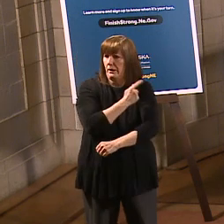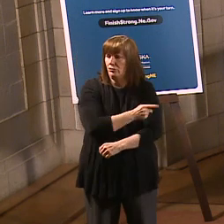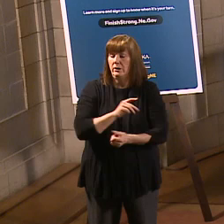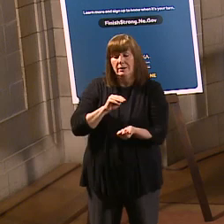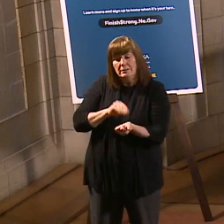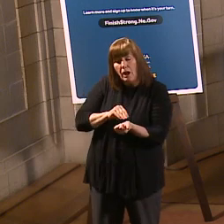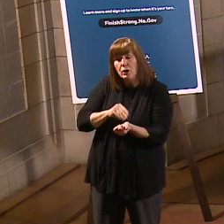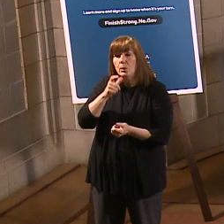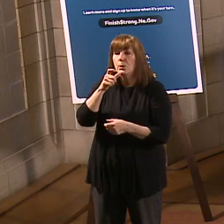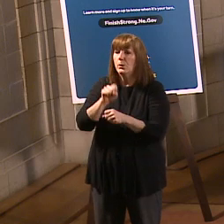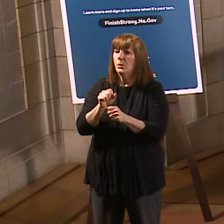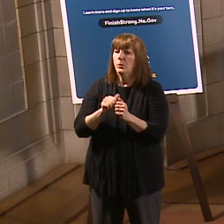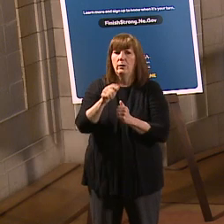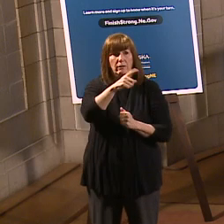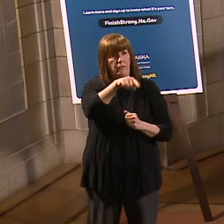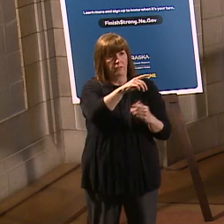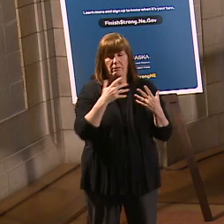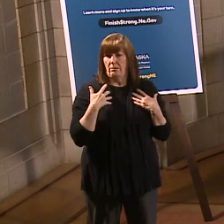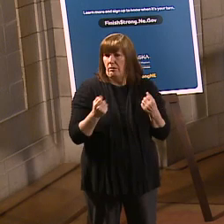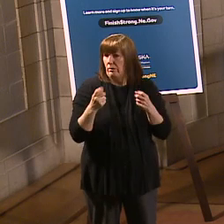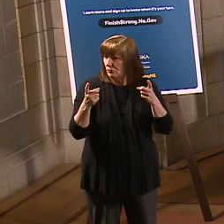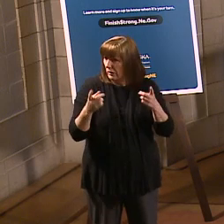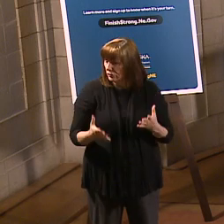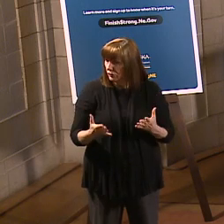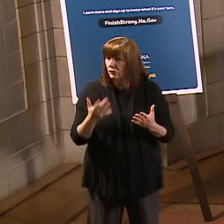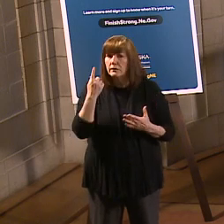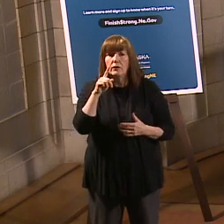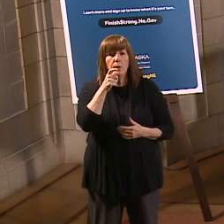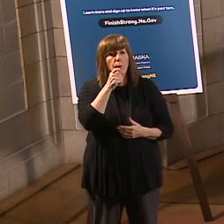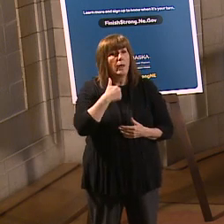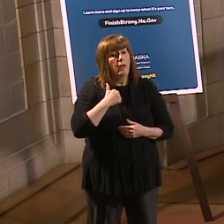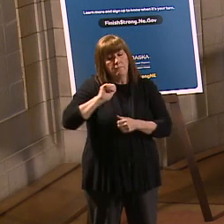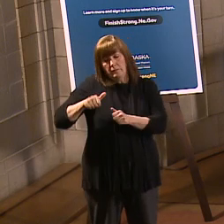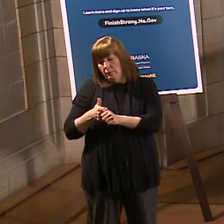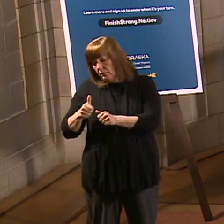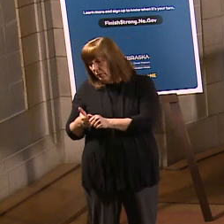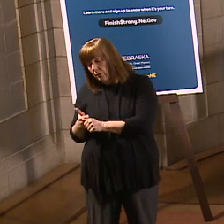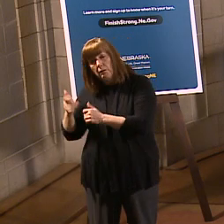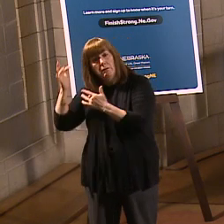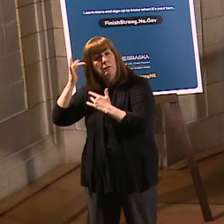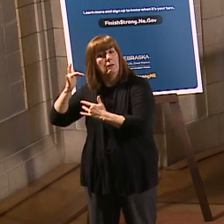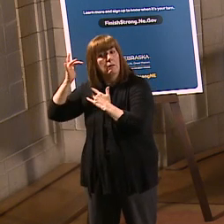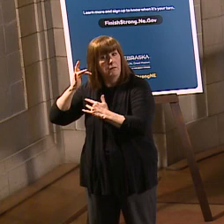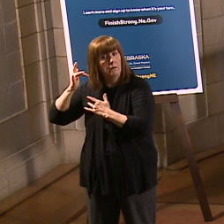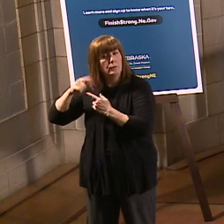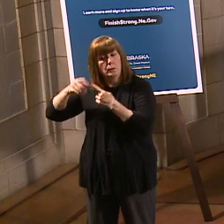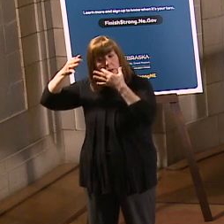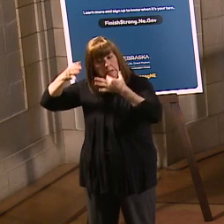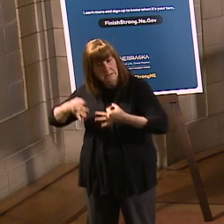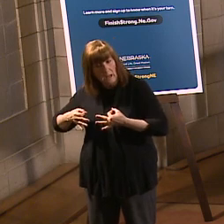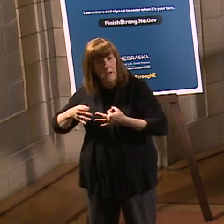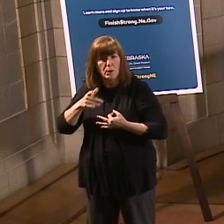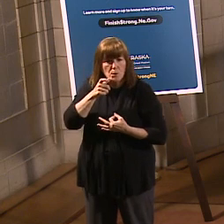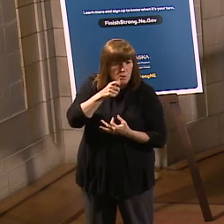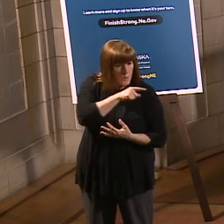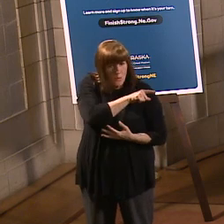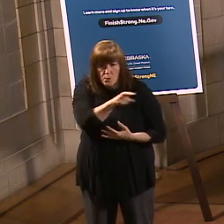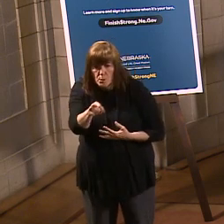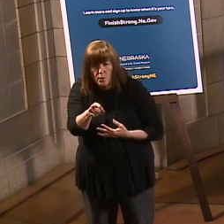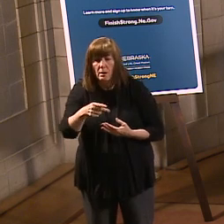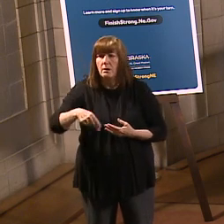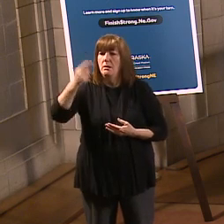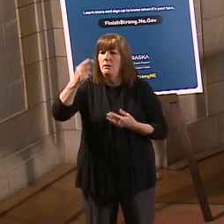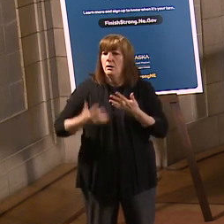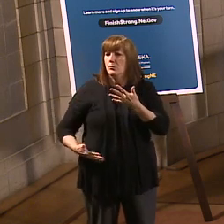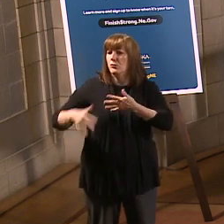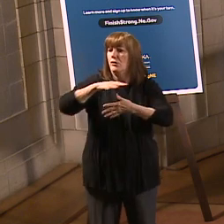ones that are working with our health directors right now with regard to folks who have those underlying healthcare conditions and determining, you know, who is going to be the highest